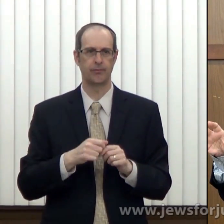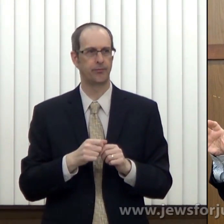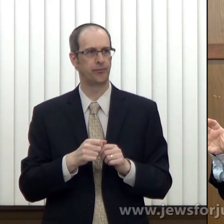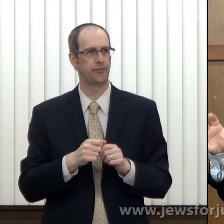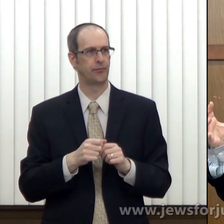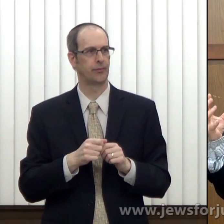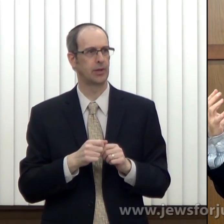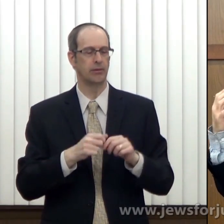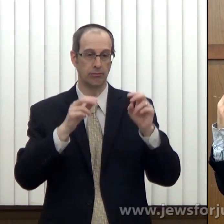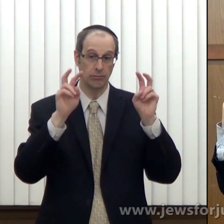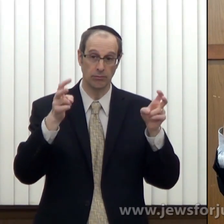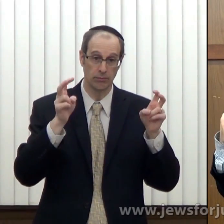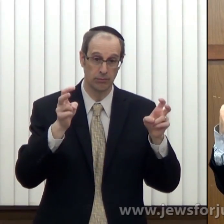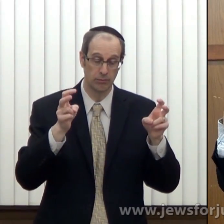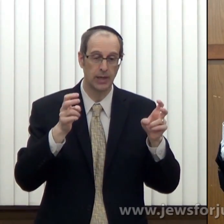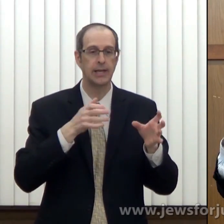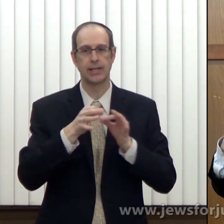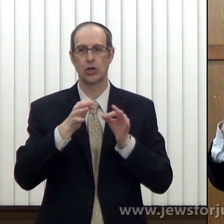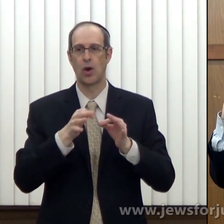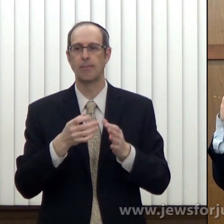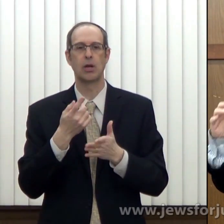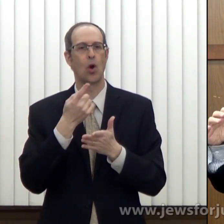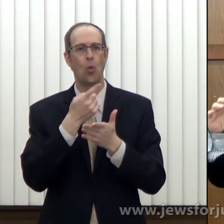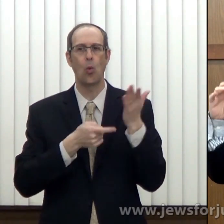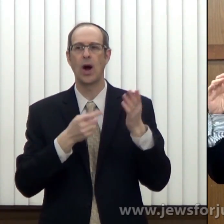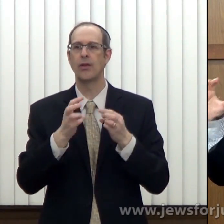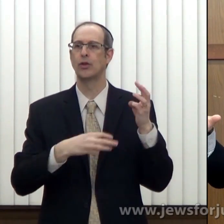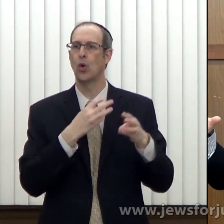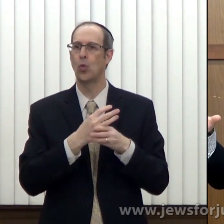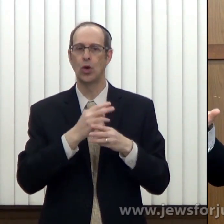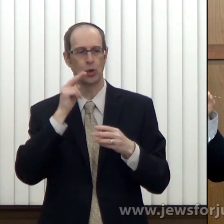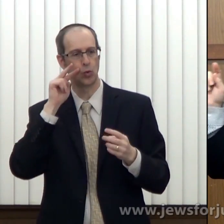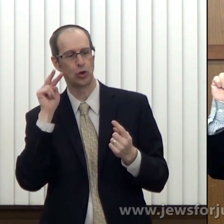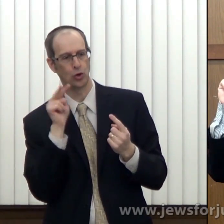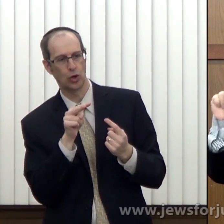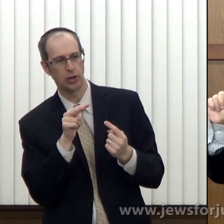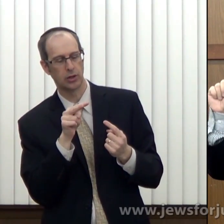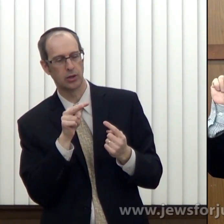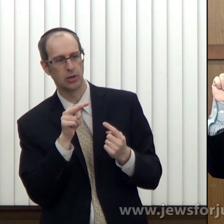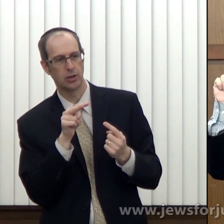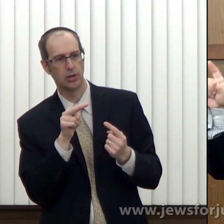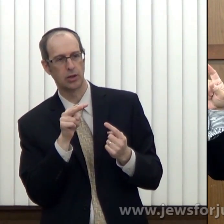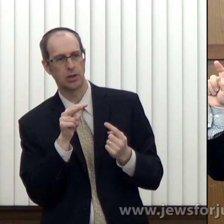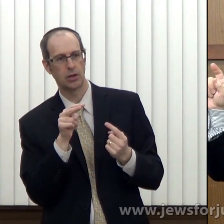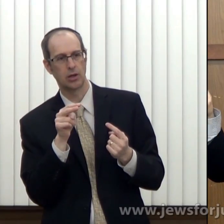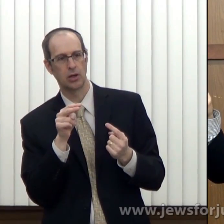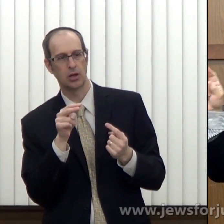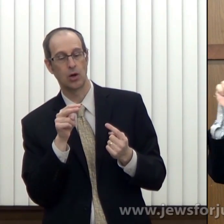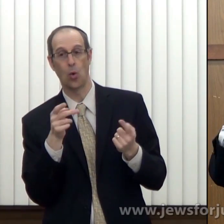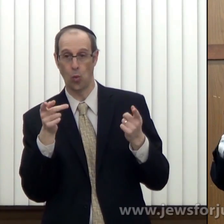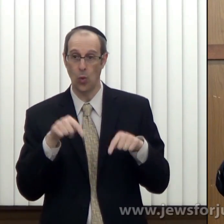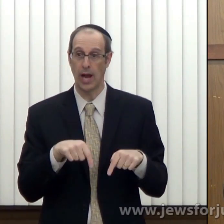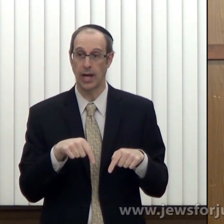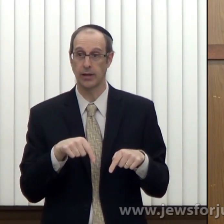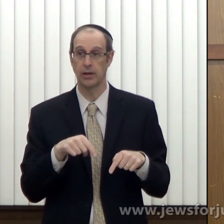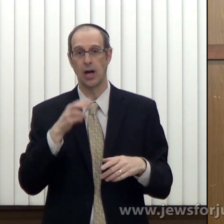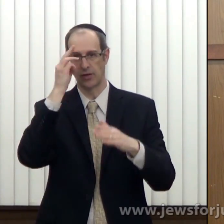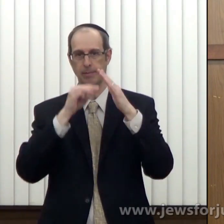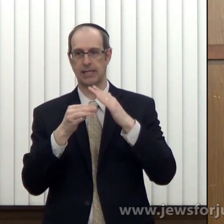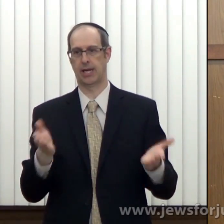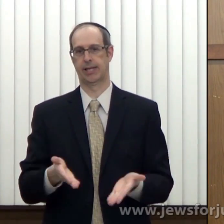the Bible is describing what the world will look like when he, the Messiah, is